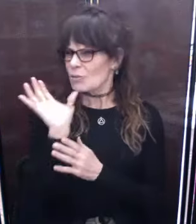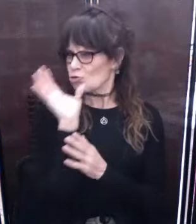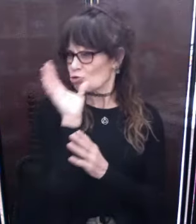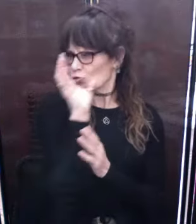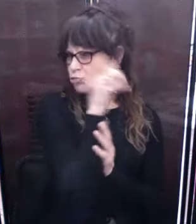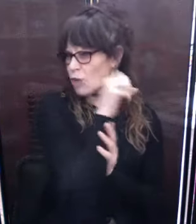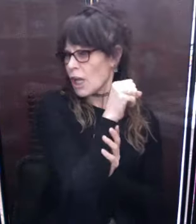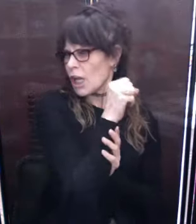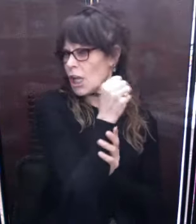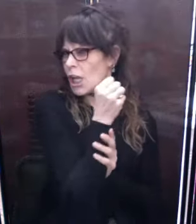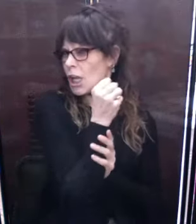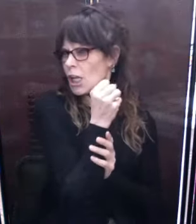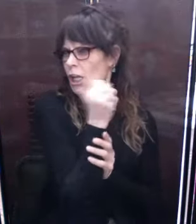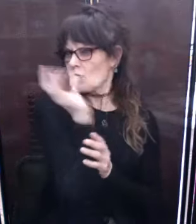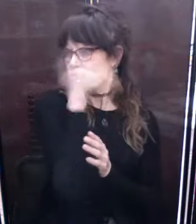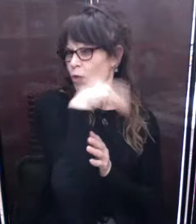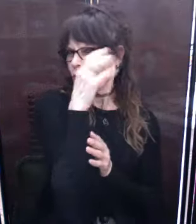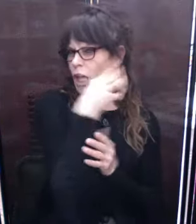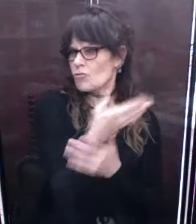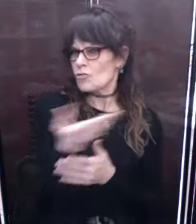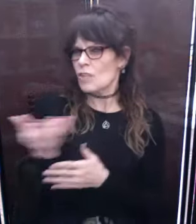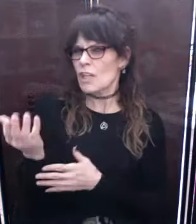walk me back through my experience with that, because when I came to AA,